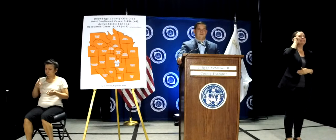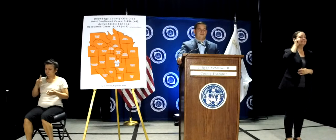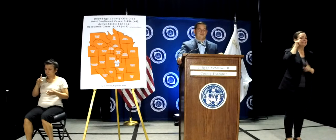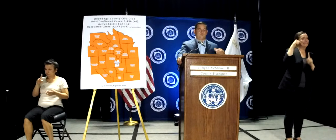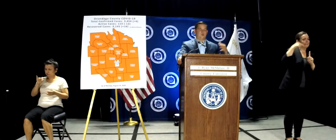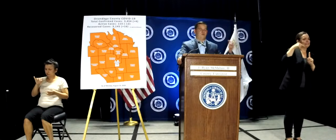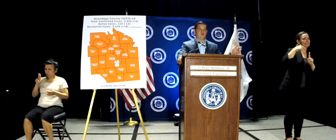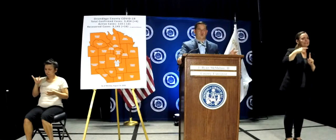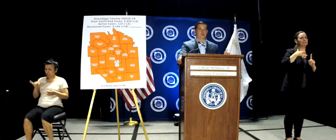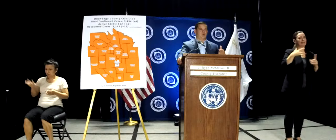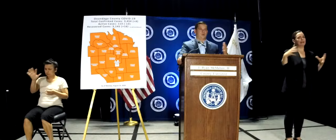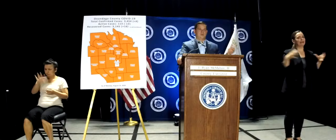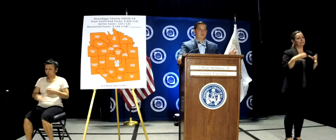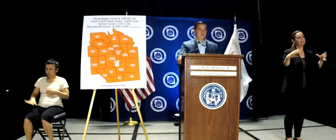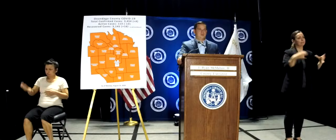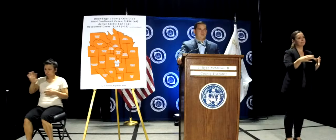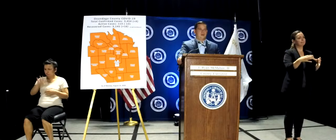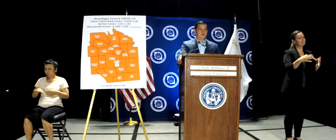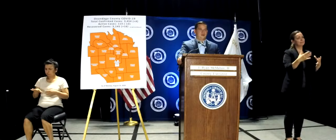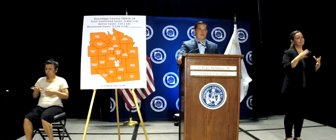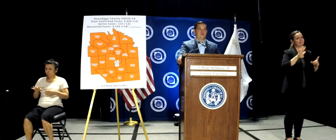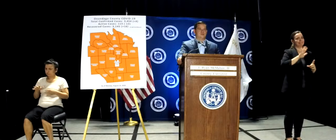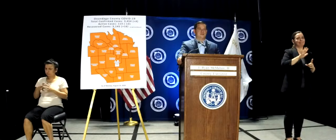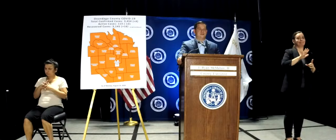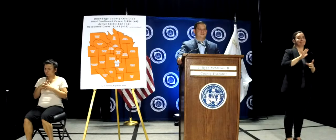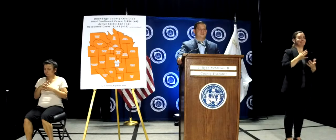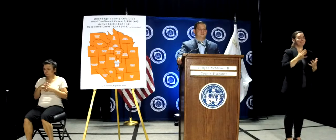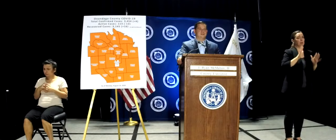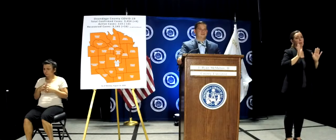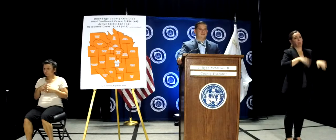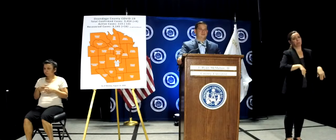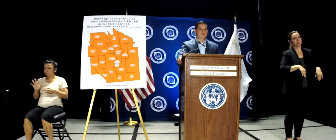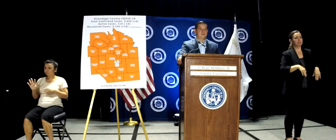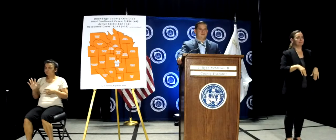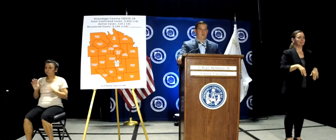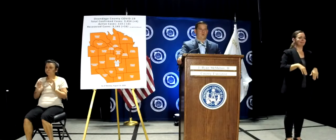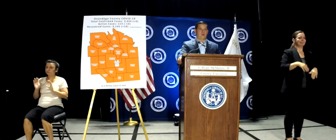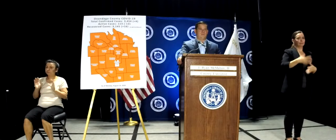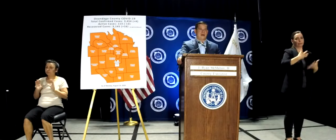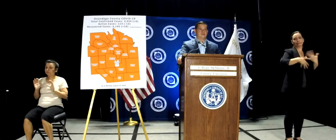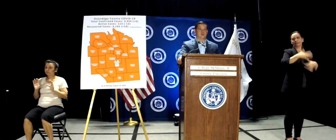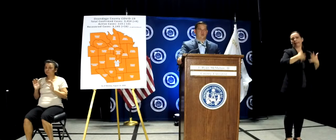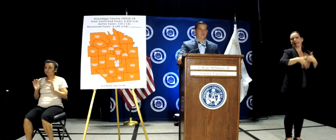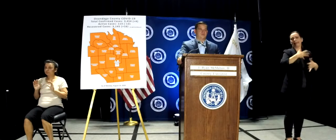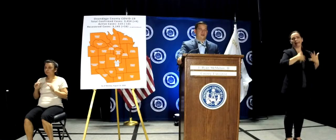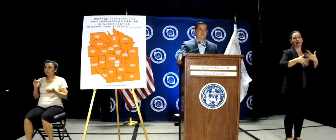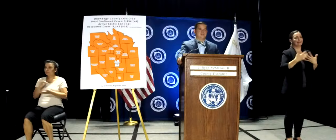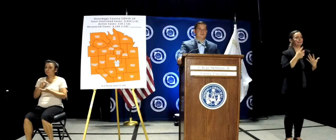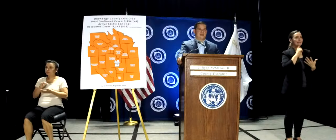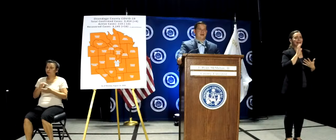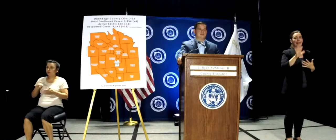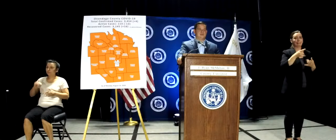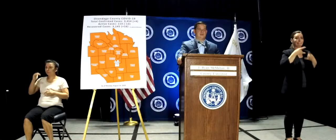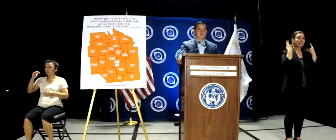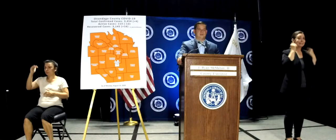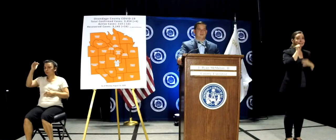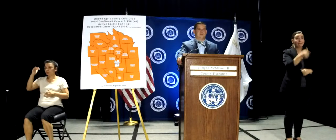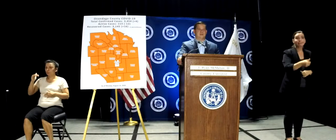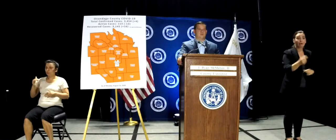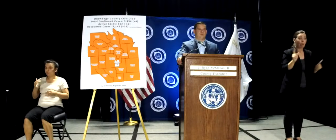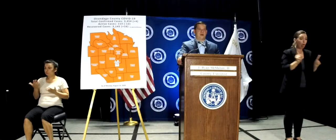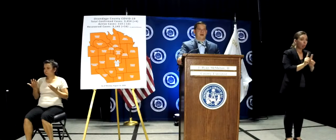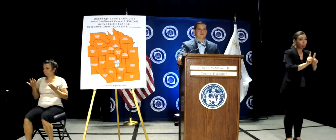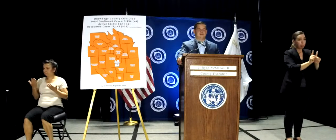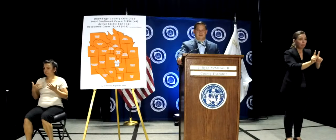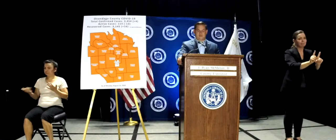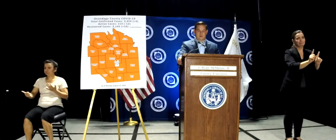how, if you're social and you're not physically distancing or wearing a mask in groups of friends and somebody has it,